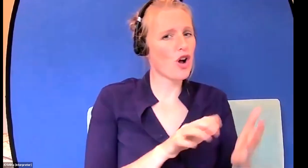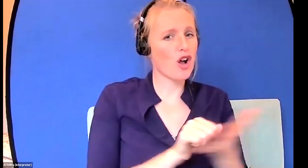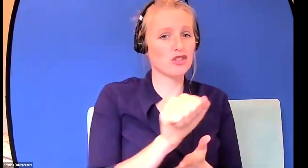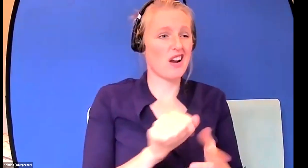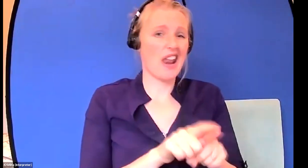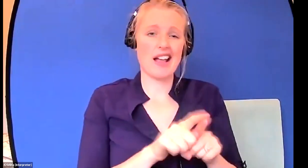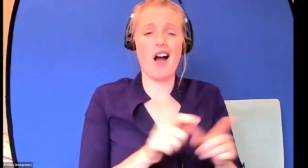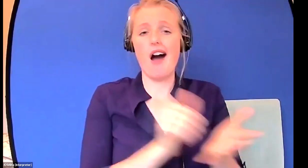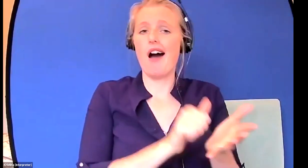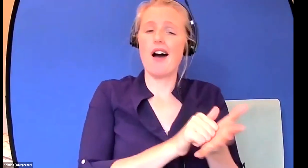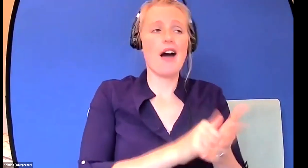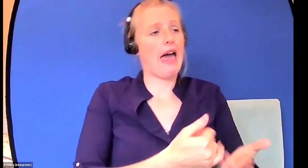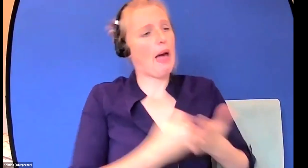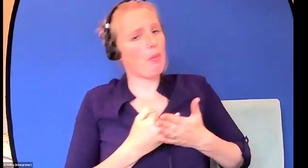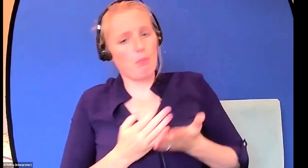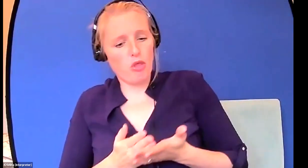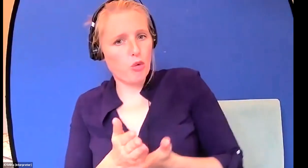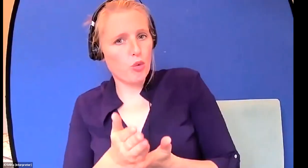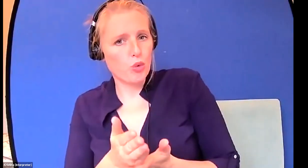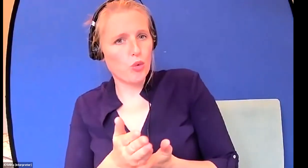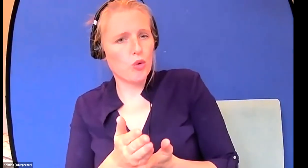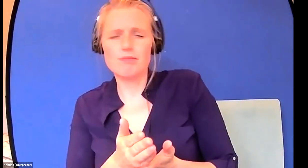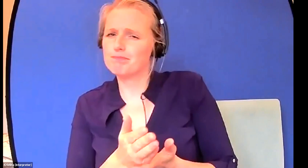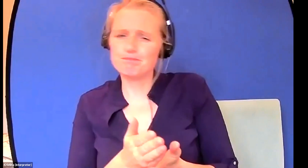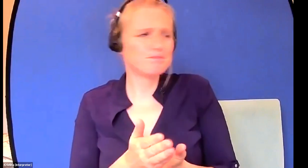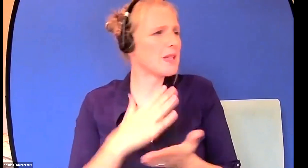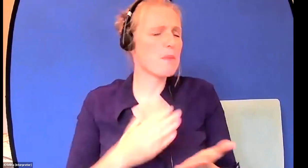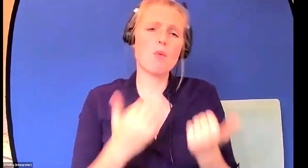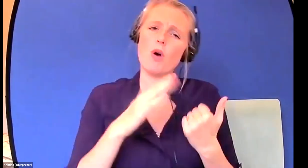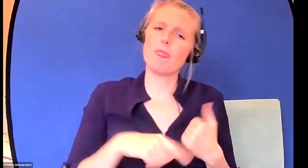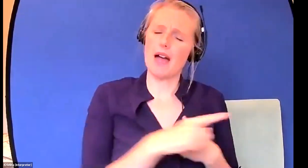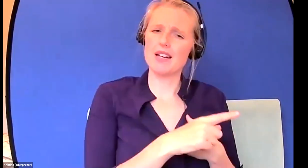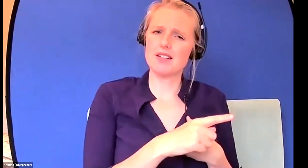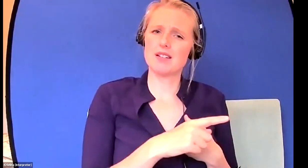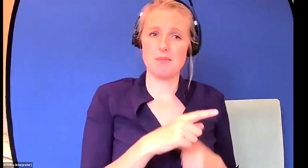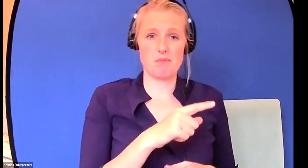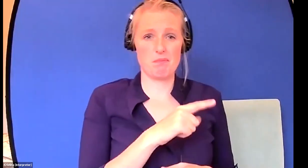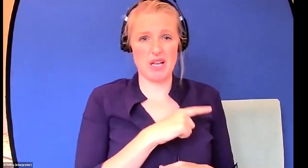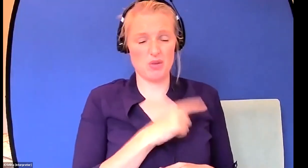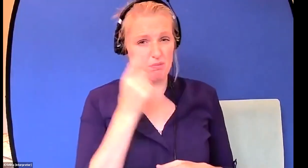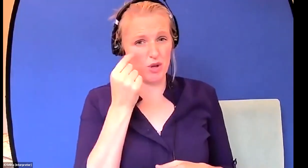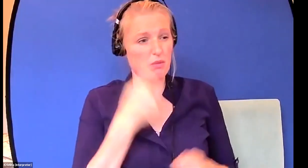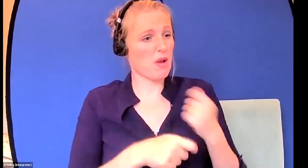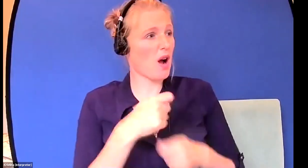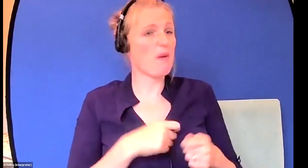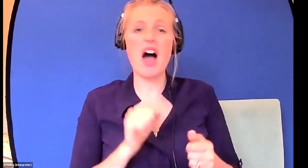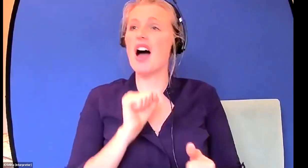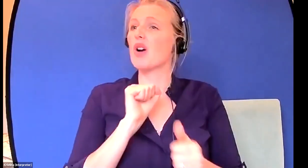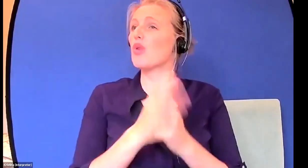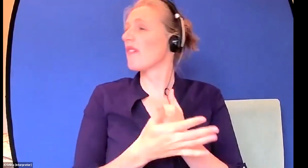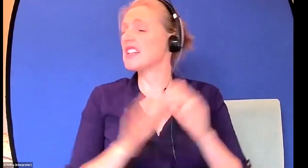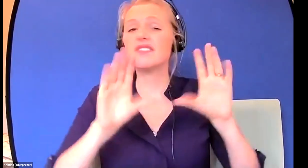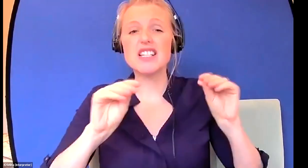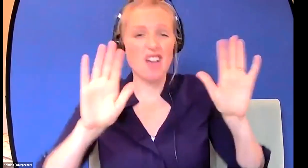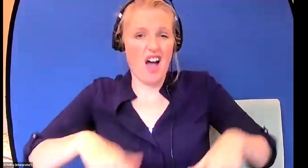public giving might also encourage us to disclaim or overlook our obligations to offer proper compensation